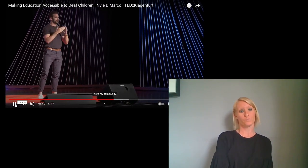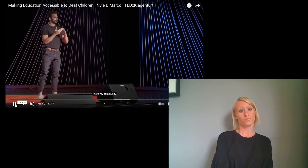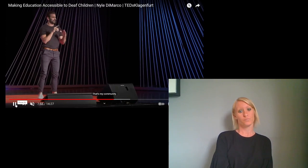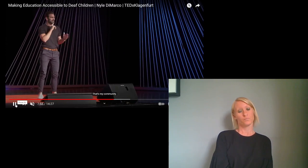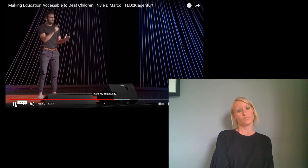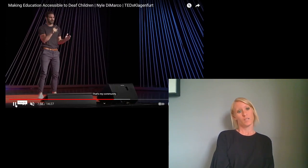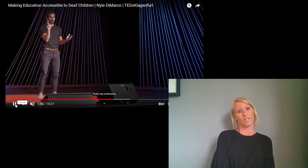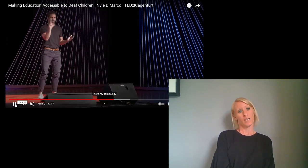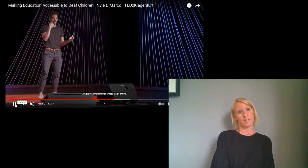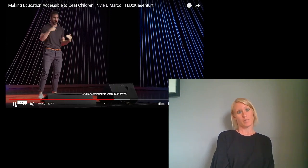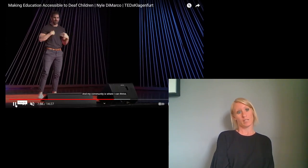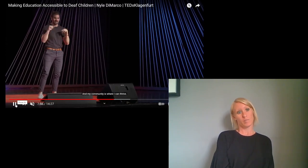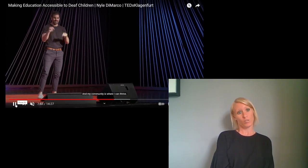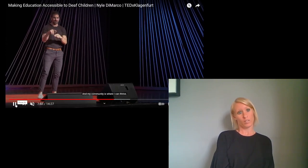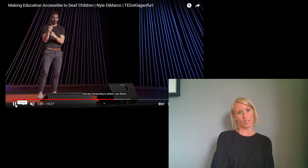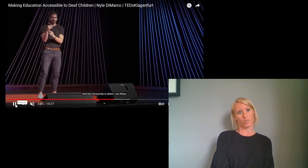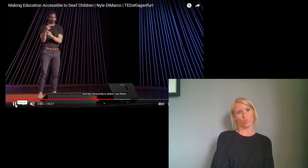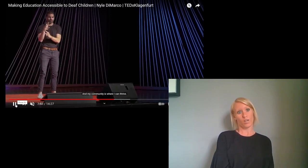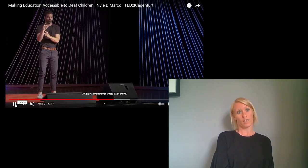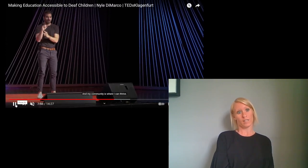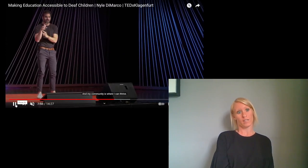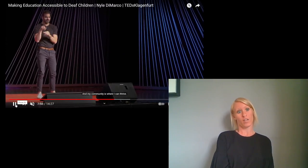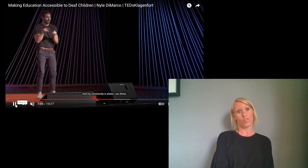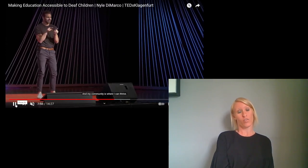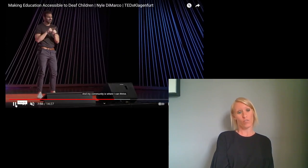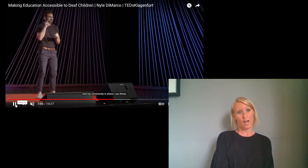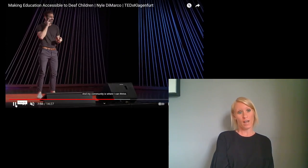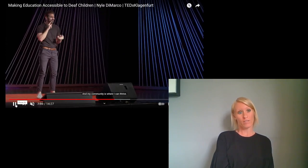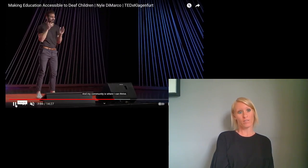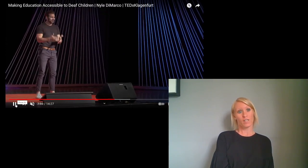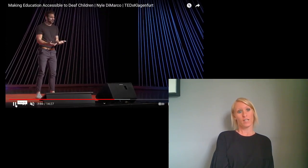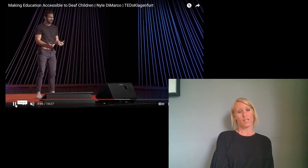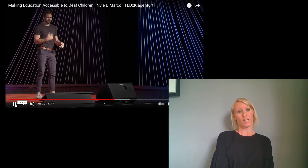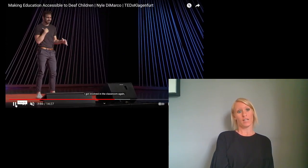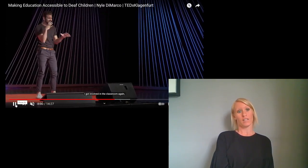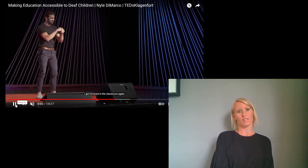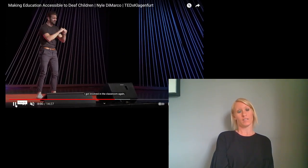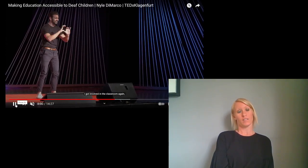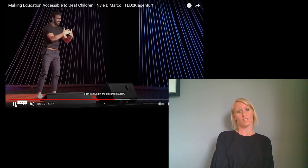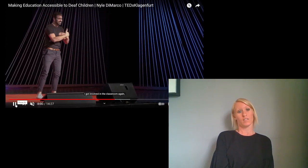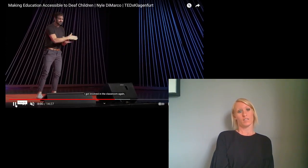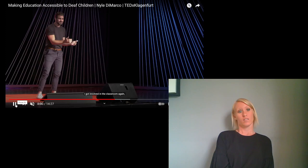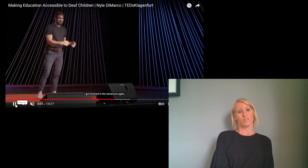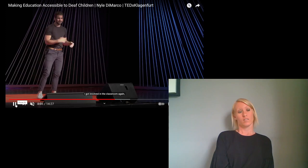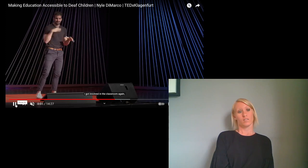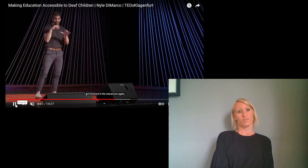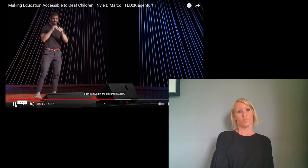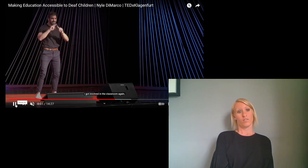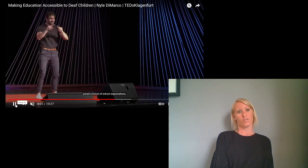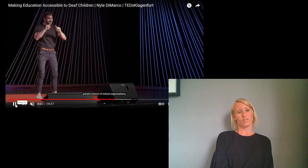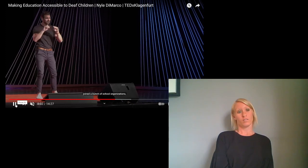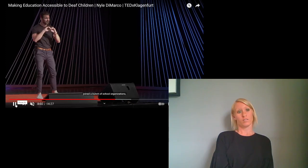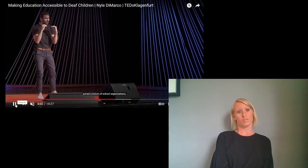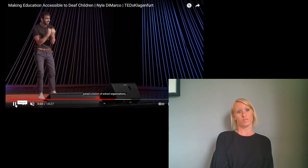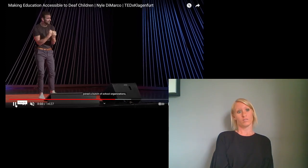home. And that's my community where I can thrive and